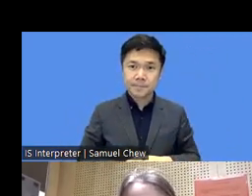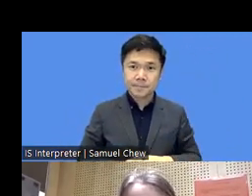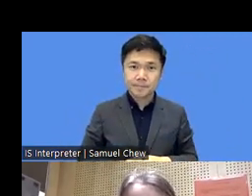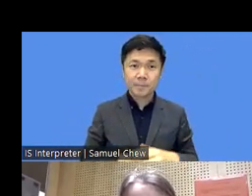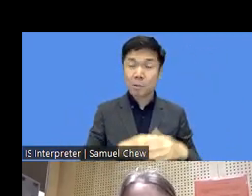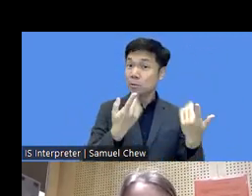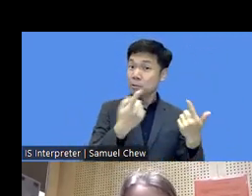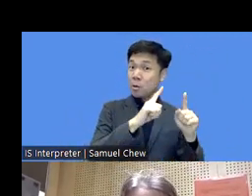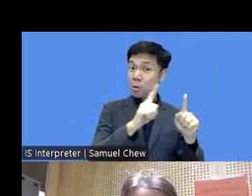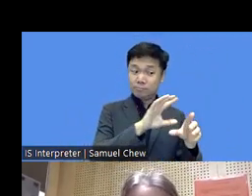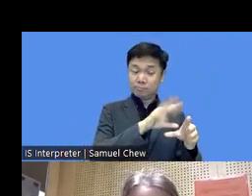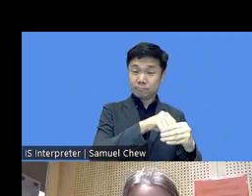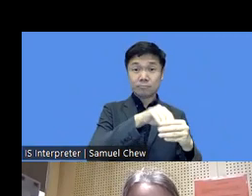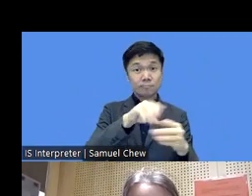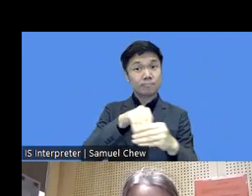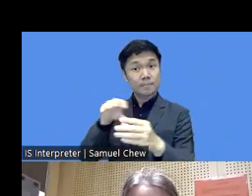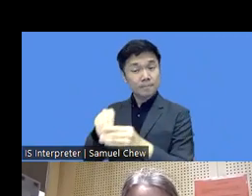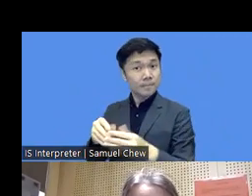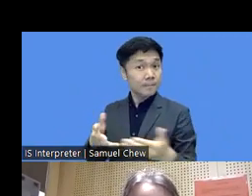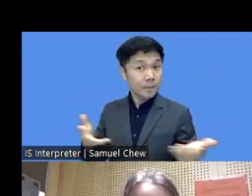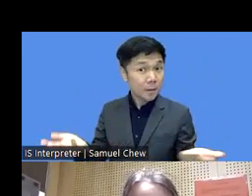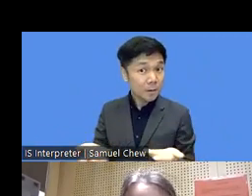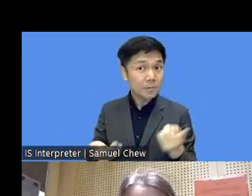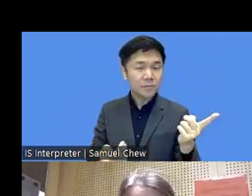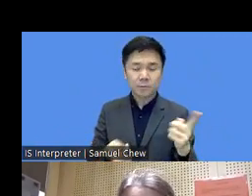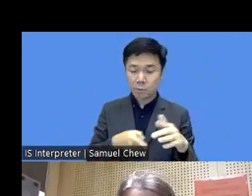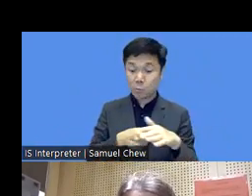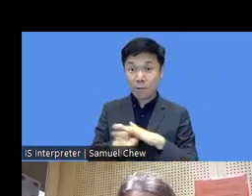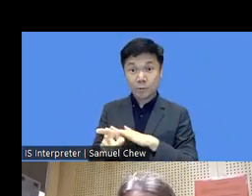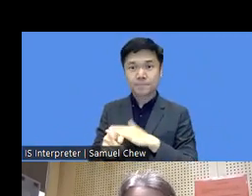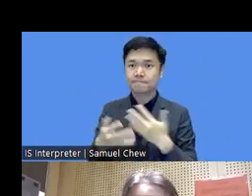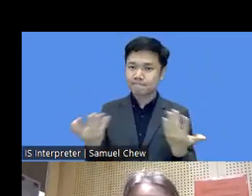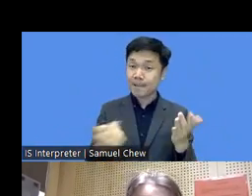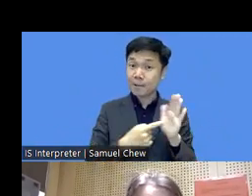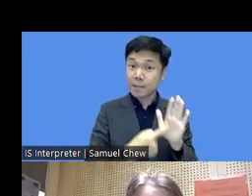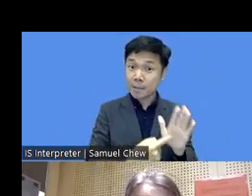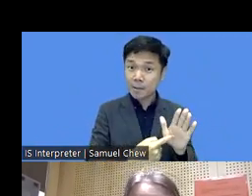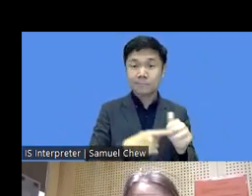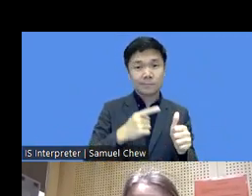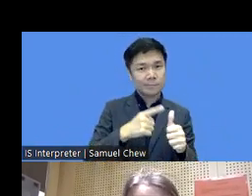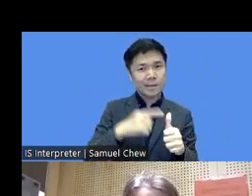could be involved. Hemos visto los diferentes actores que pueden ser involucrados en